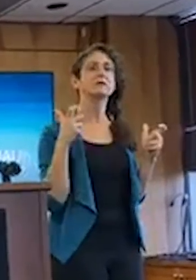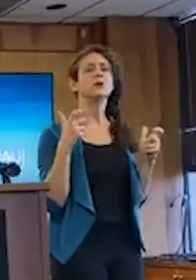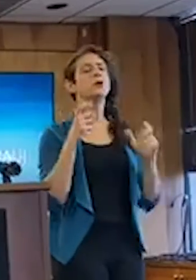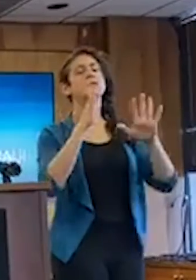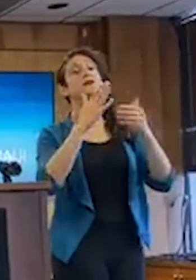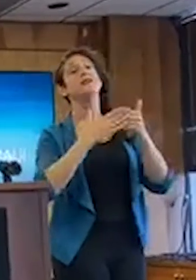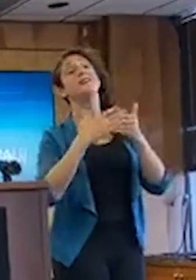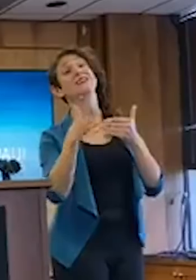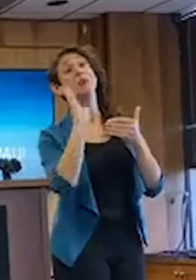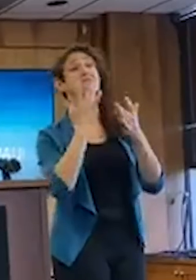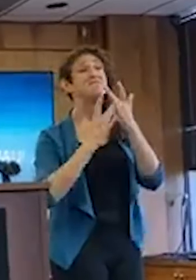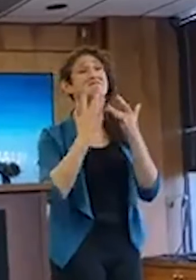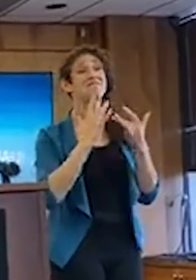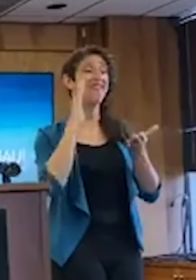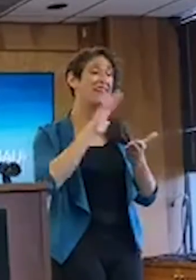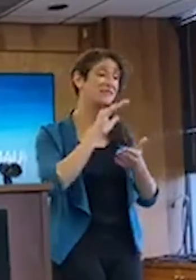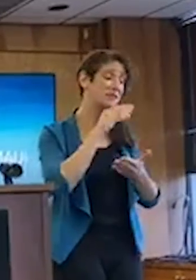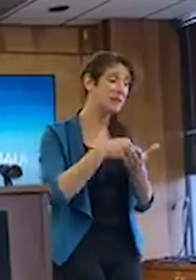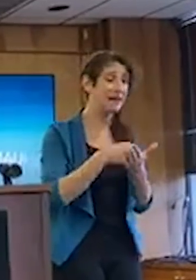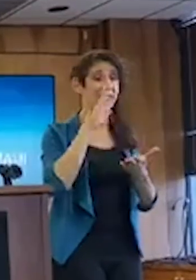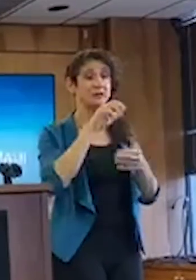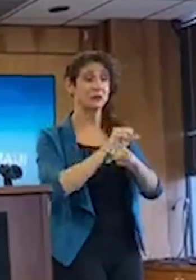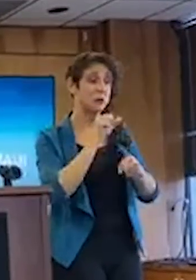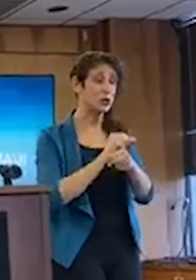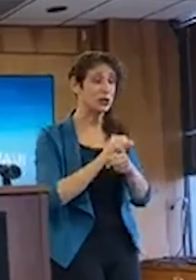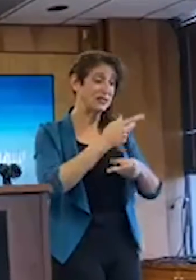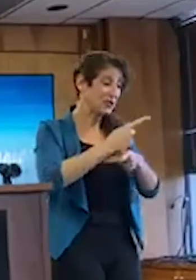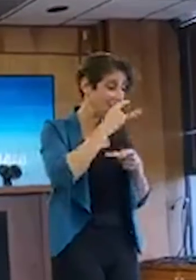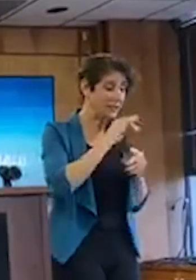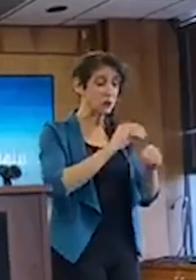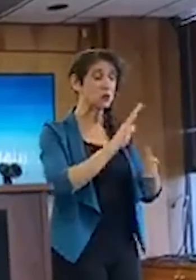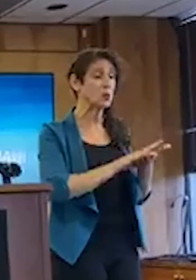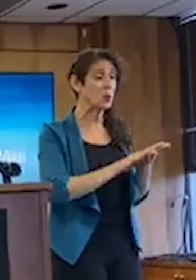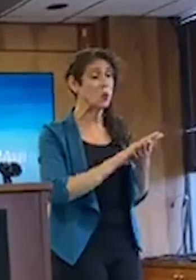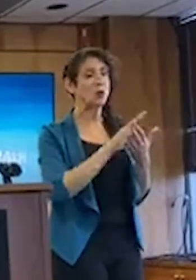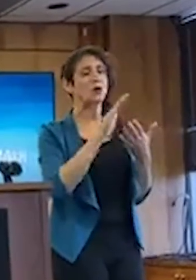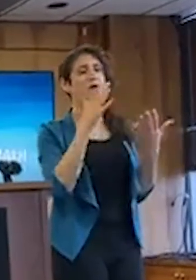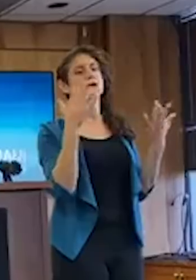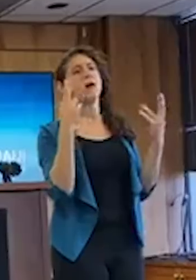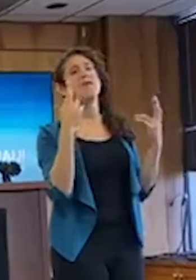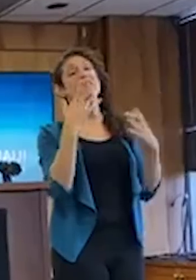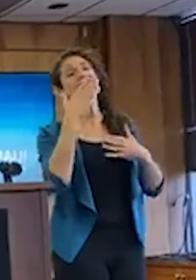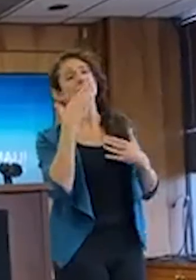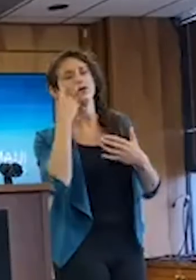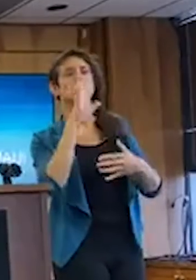whatever period of time. Let's say the next 45 days, and hopefully not much longer thereafter. I